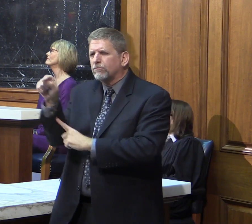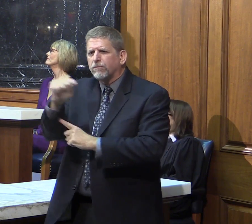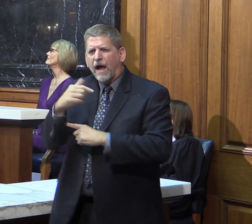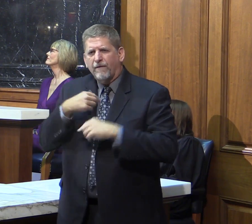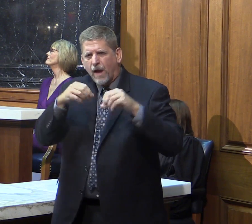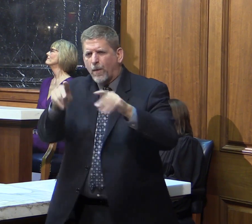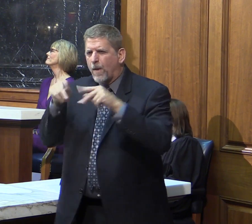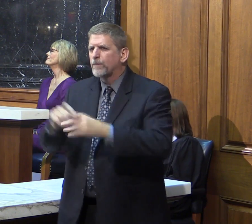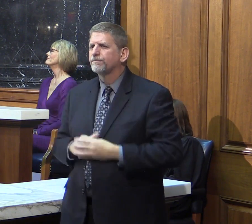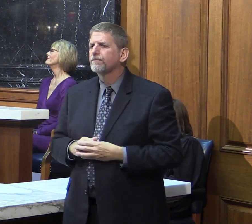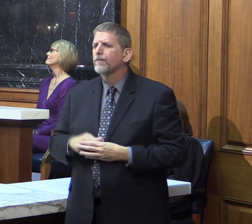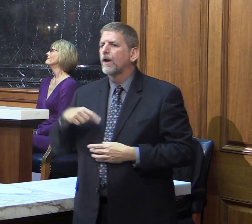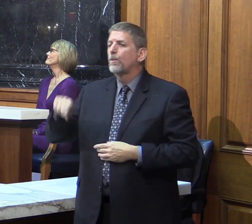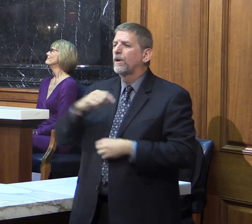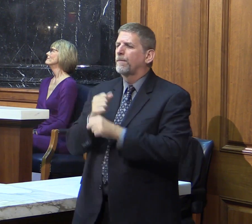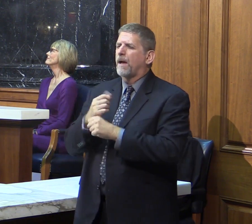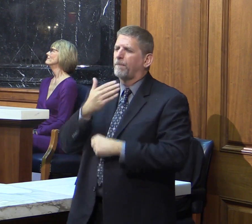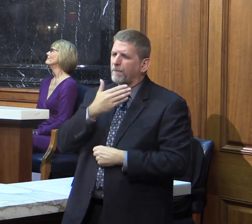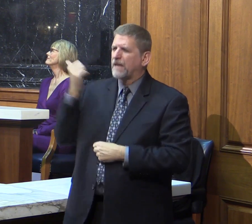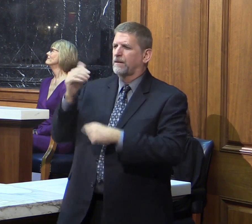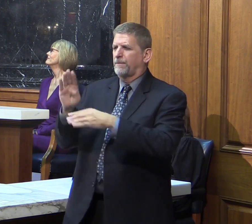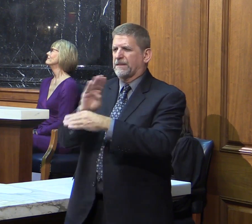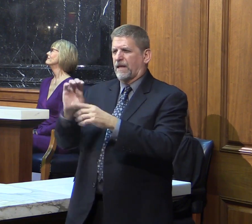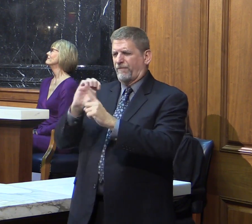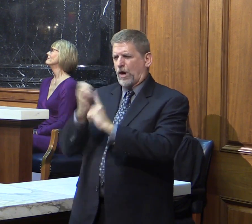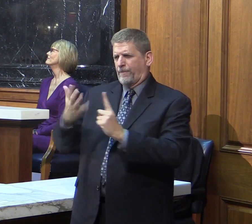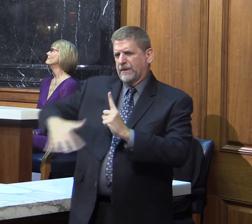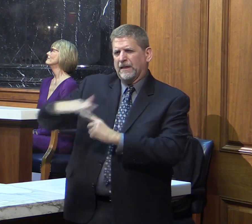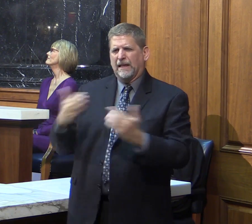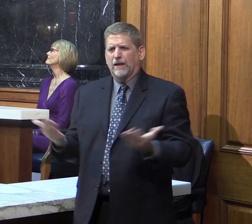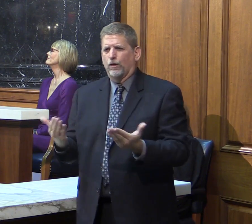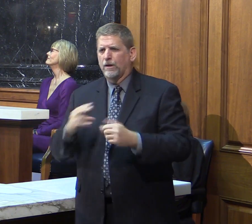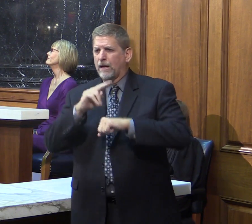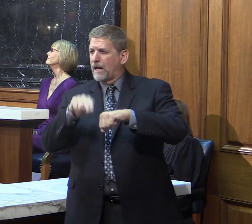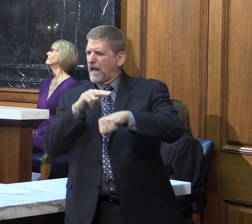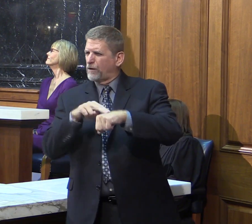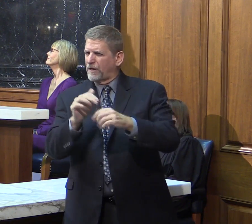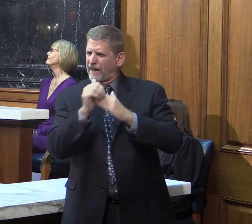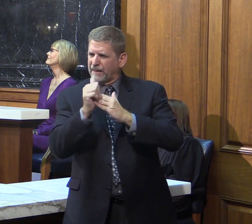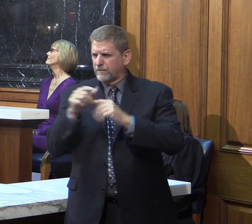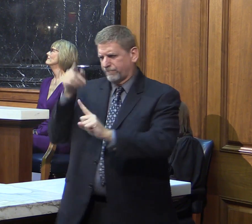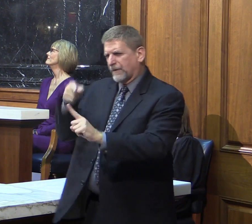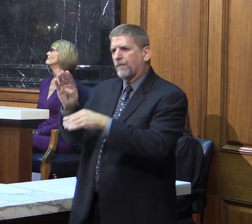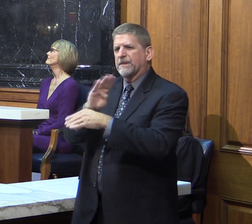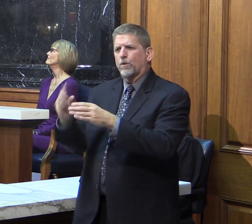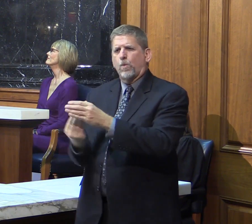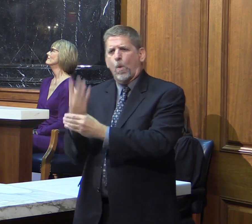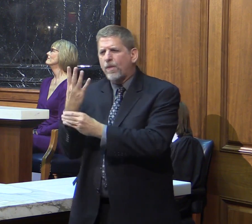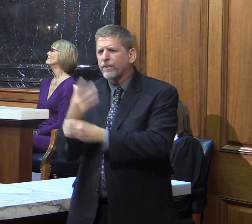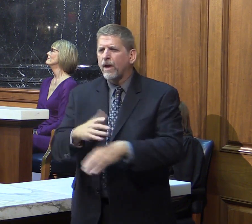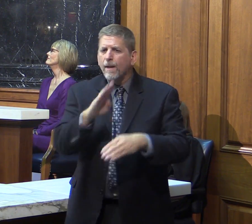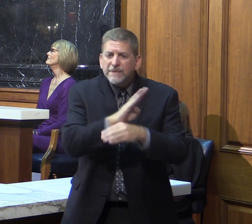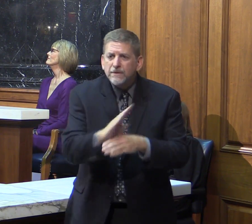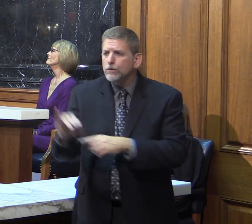business climates in the country, we become national leaders in business growth. Businesses and jobs that a dozen years